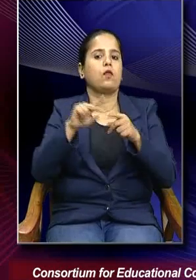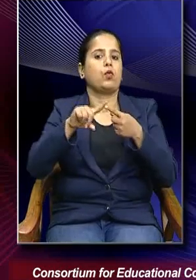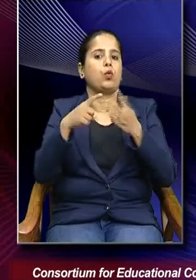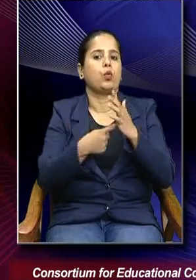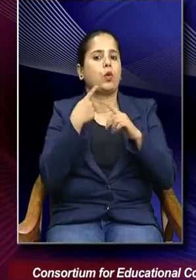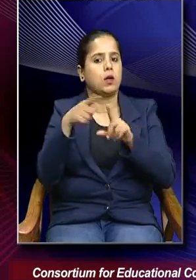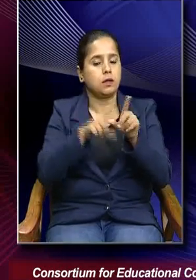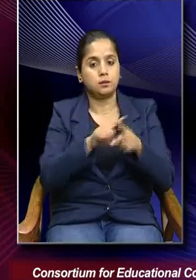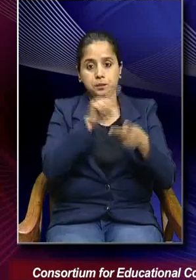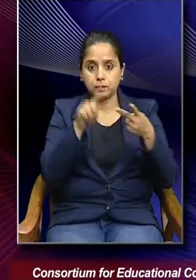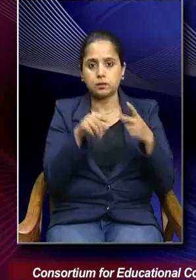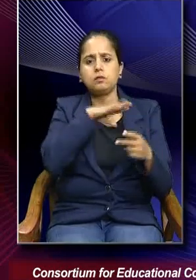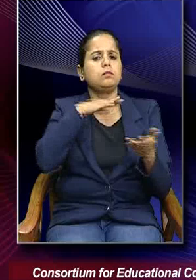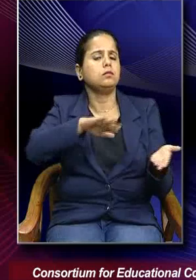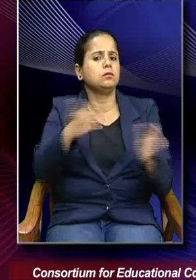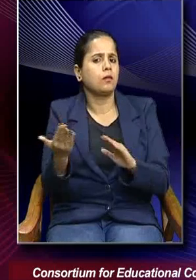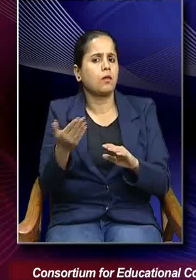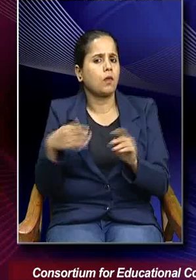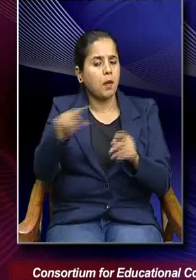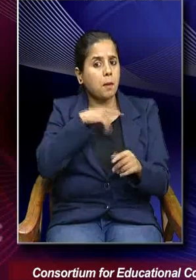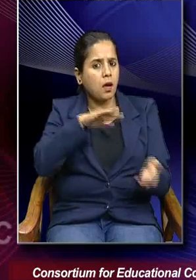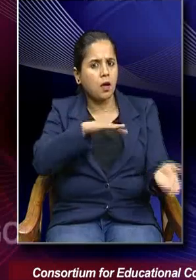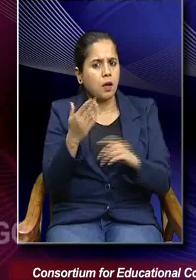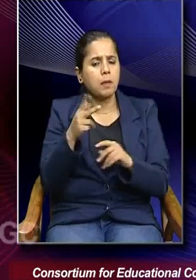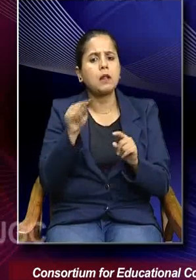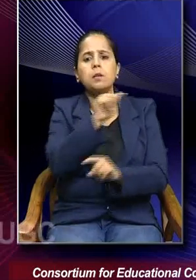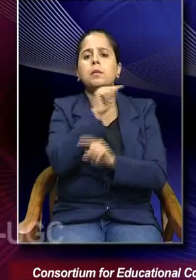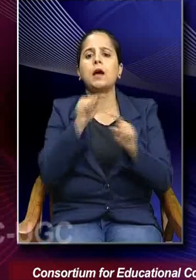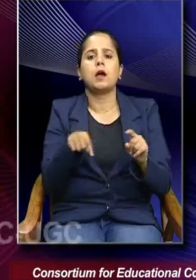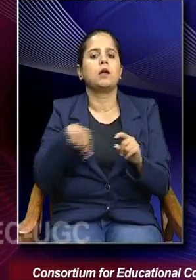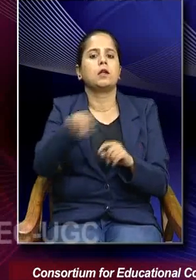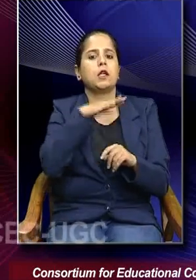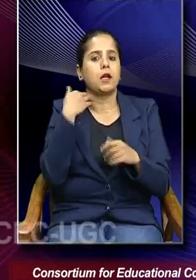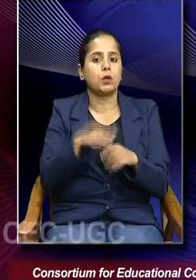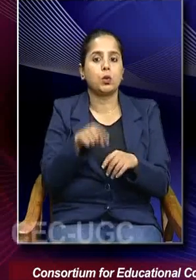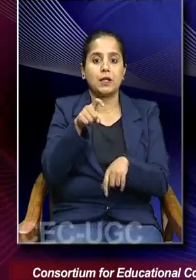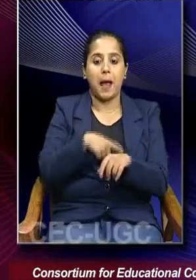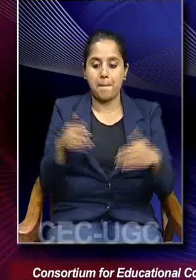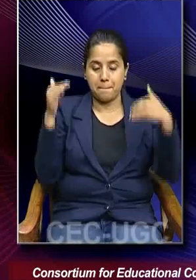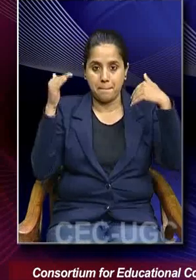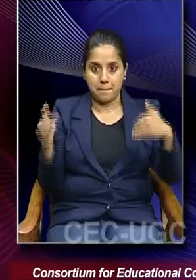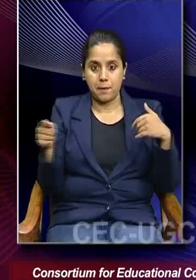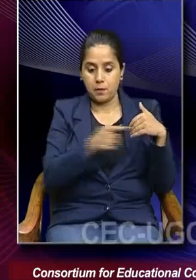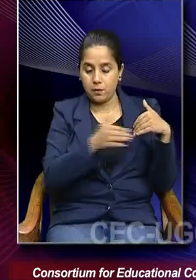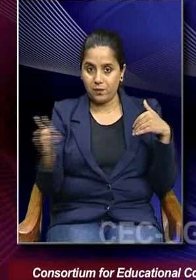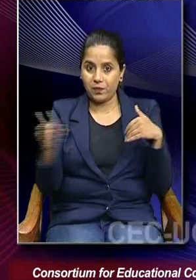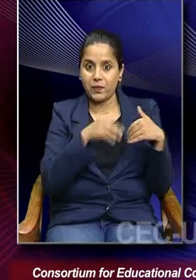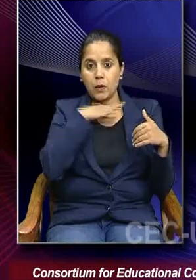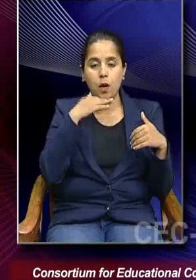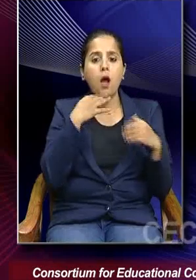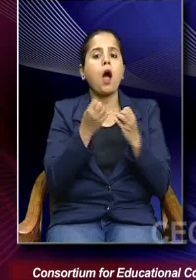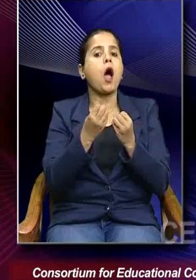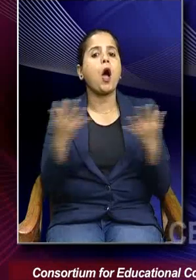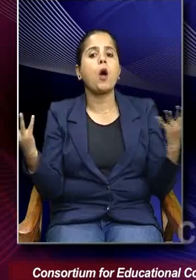is mortality. Mortality refers to the number of deaths in a given time or space to